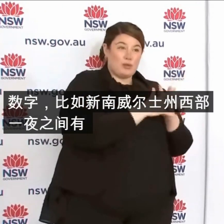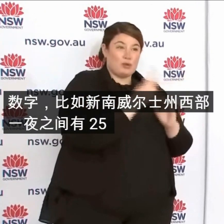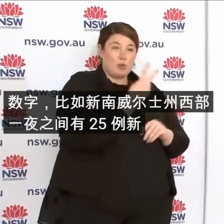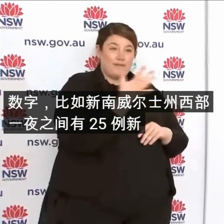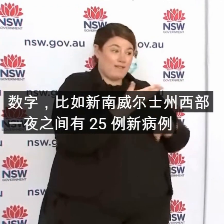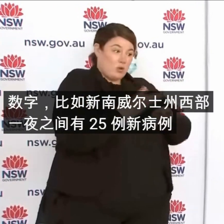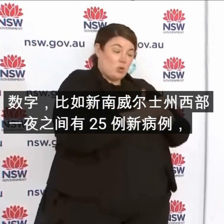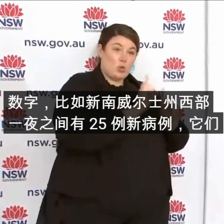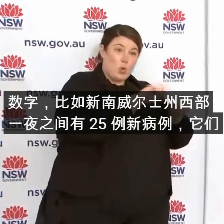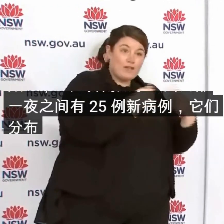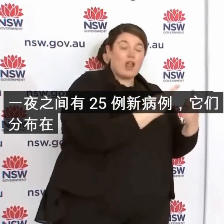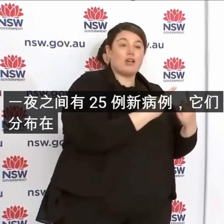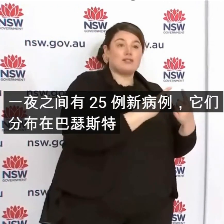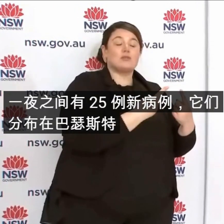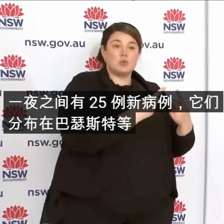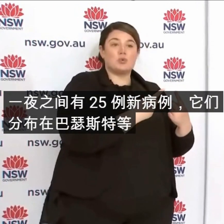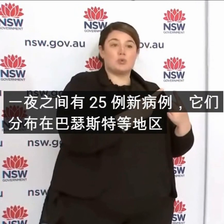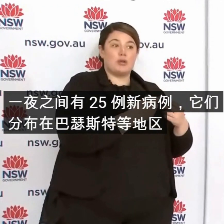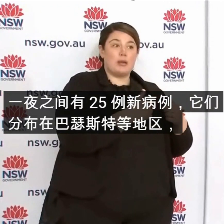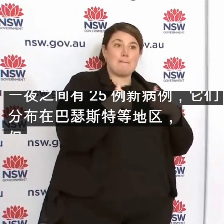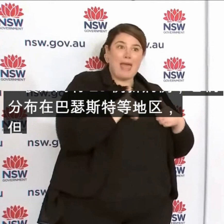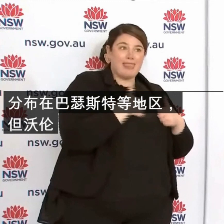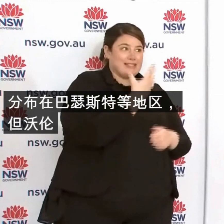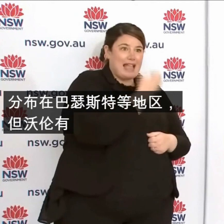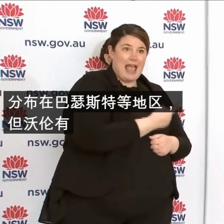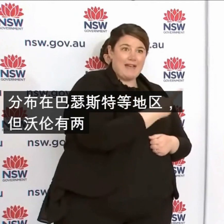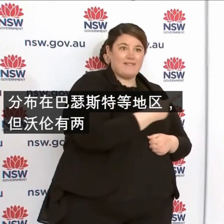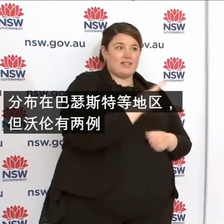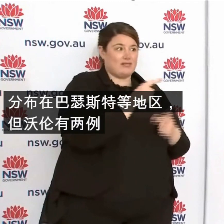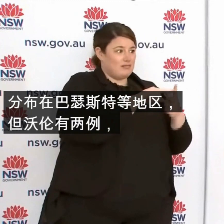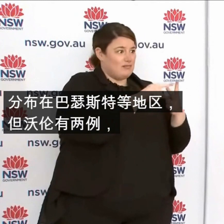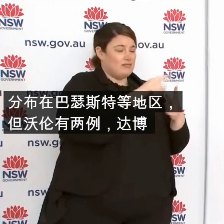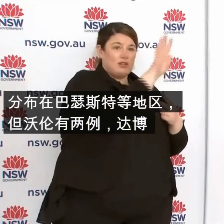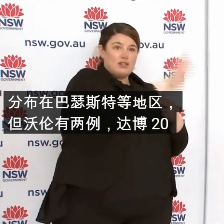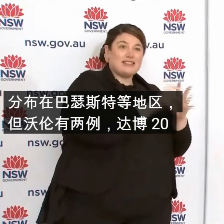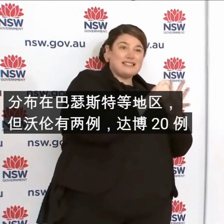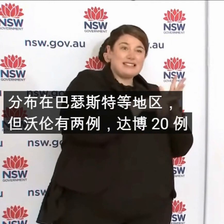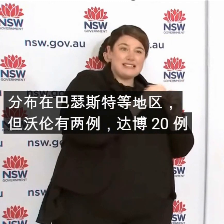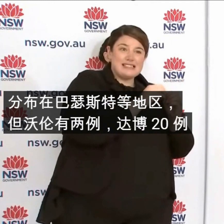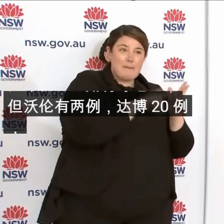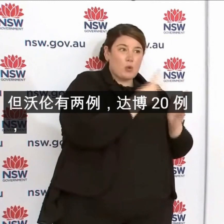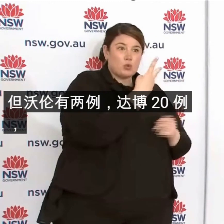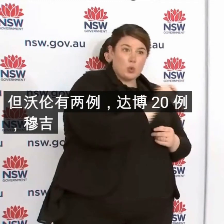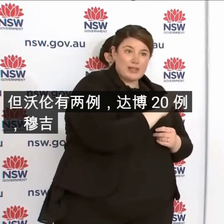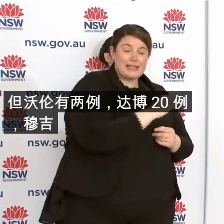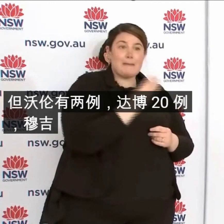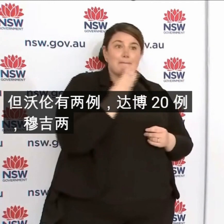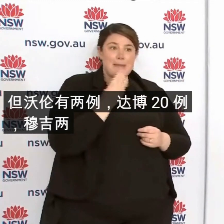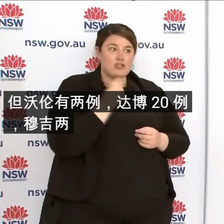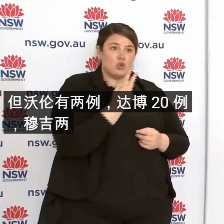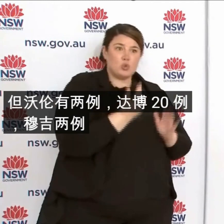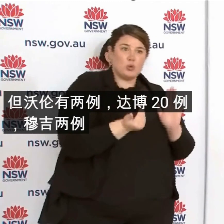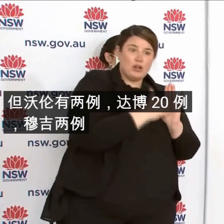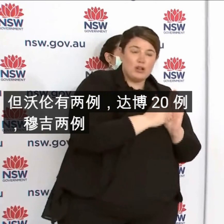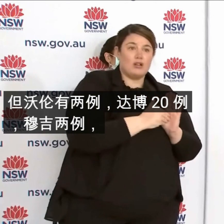new cases overnight, and they were spread in areas like Bathurst had a case, Brewarrina 2 cases, Dubbo 20 cases, and Mudgee 2